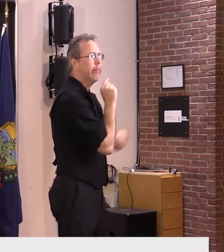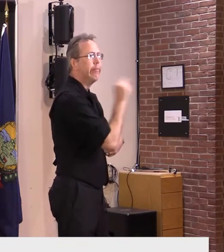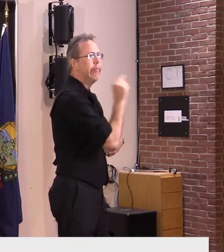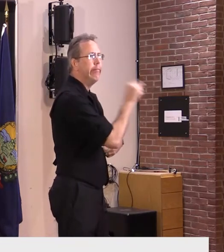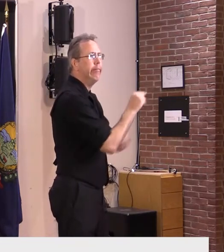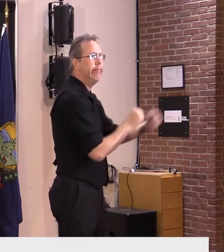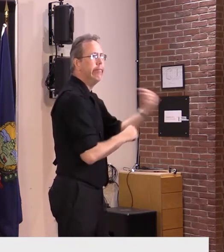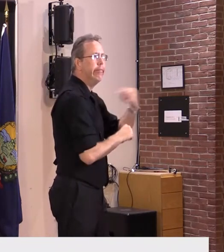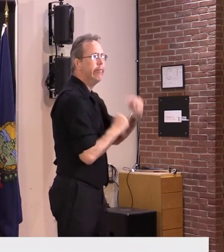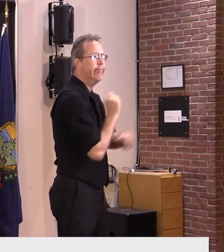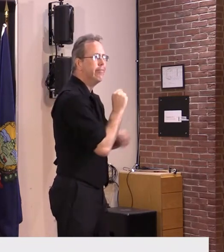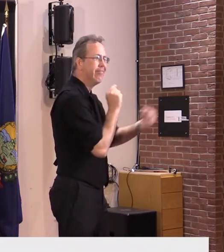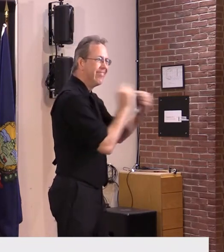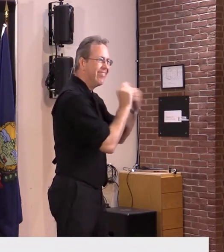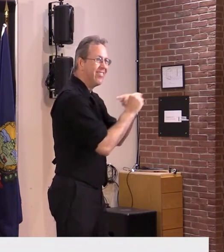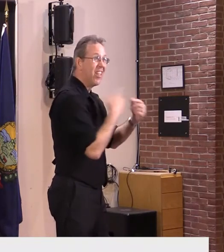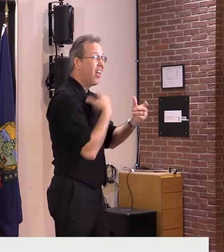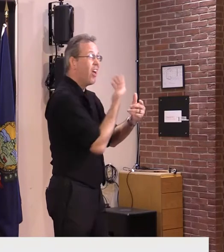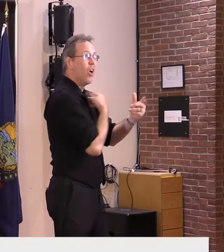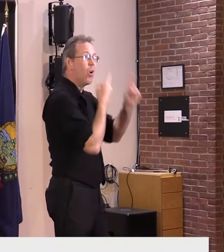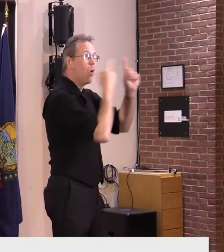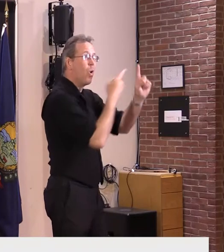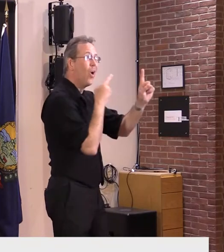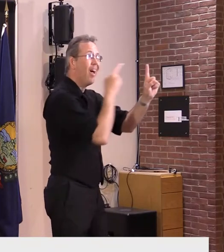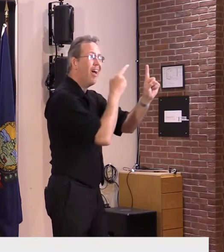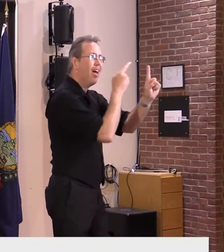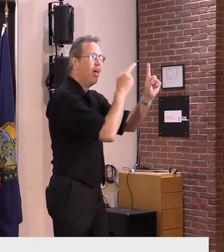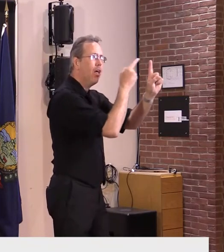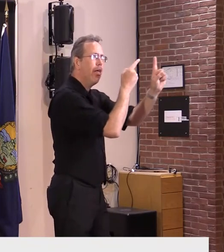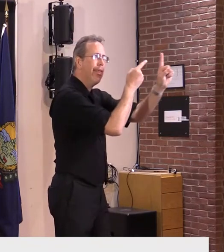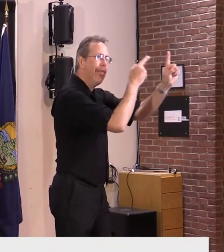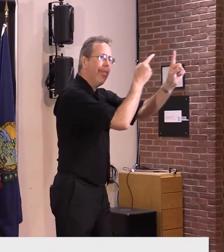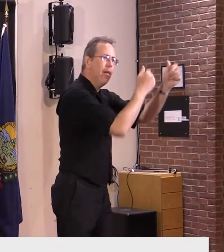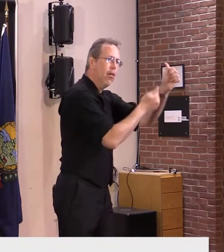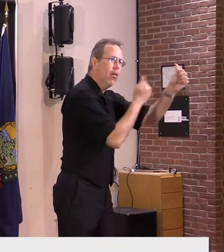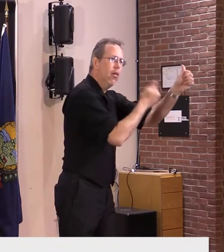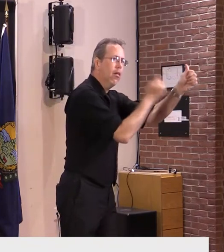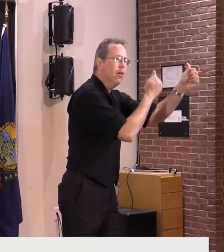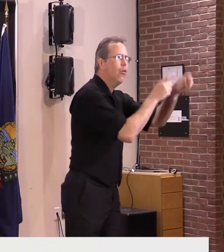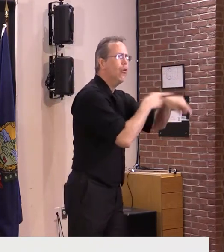of them saying that they satisfied my concerns